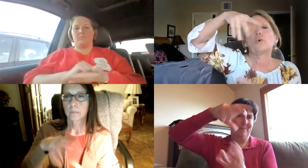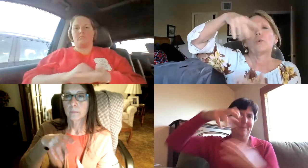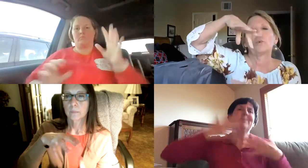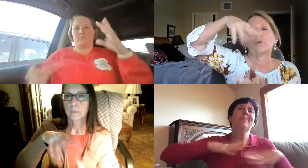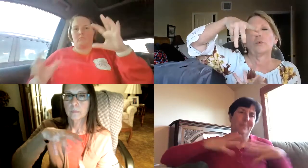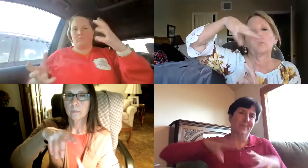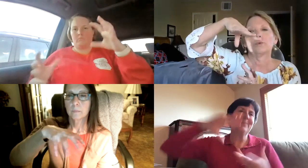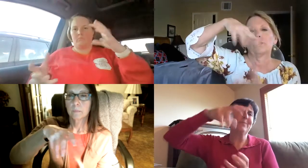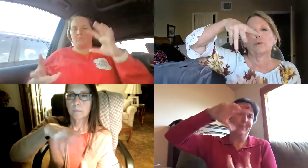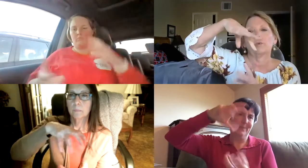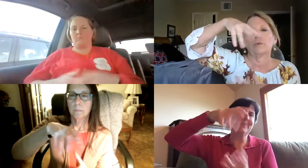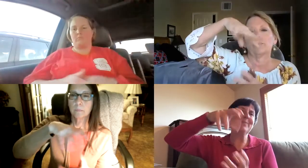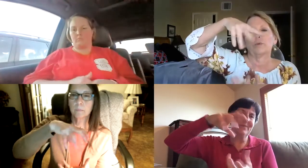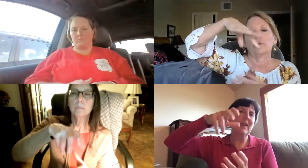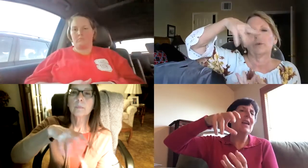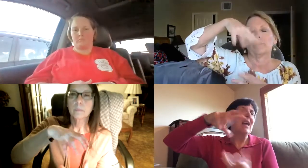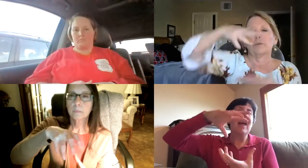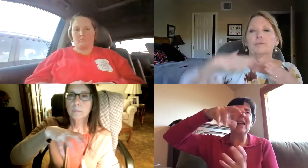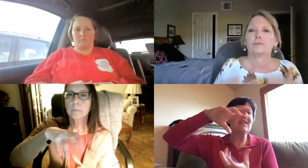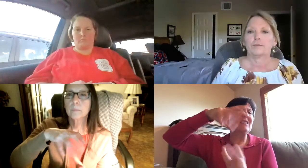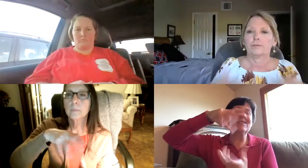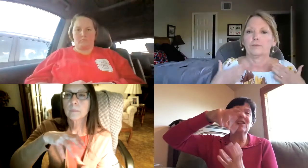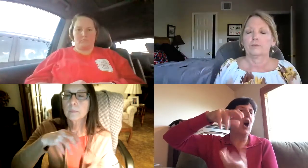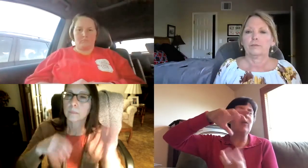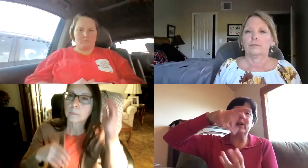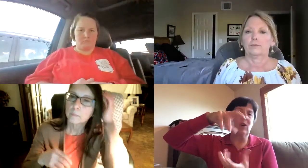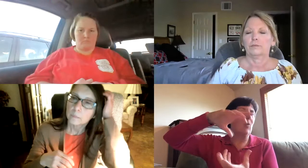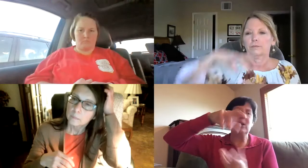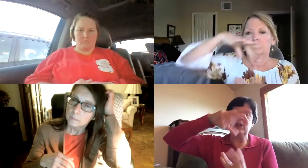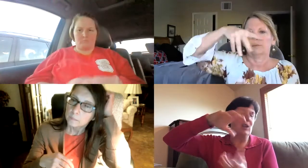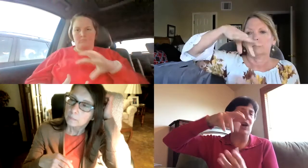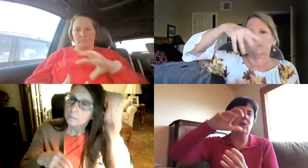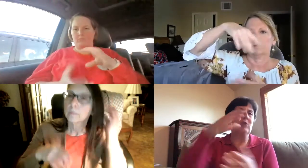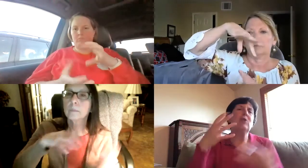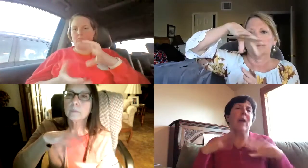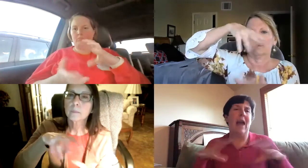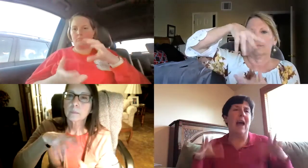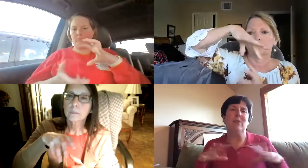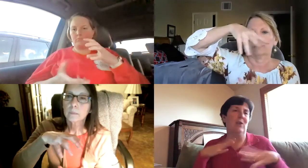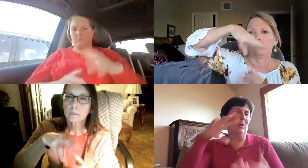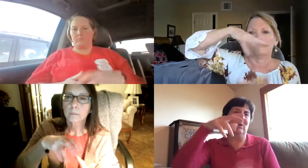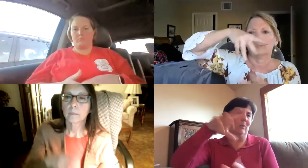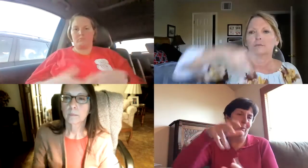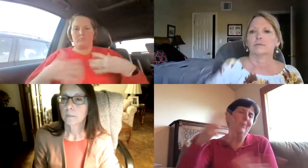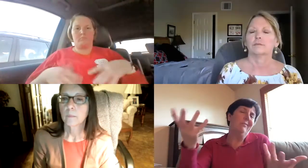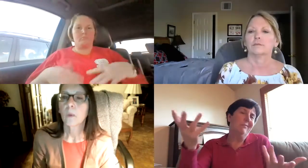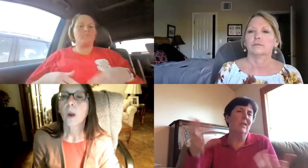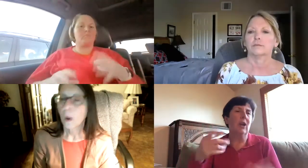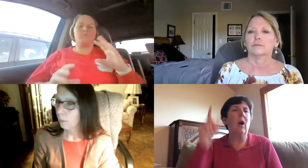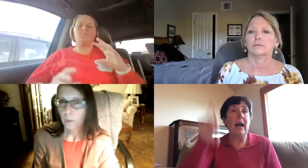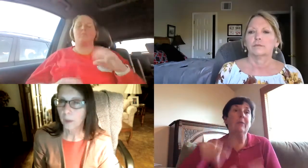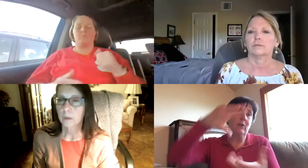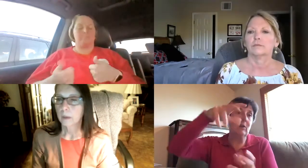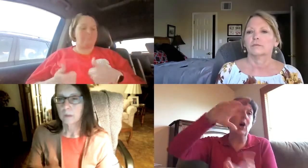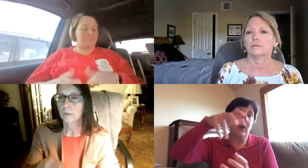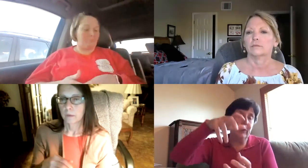Oh. Mm-hmm. And this laundry or washing clothes, you don't have to do, you know,